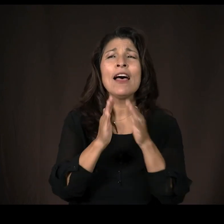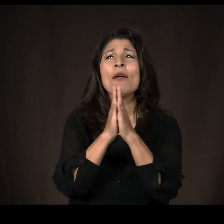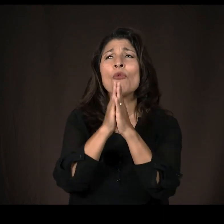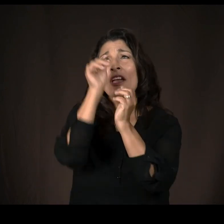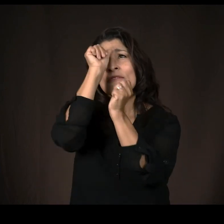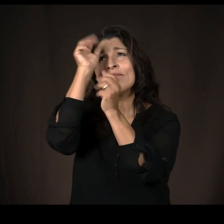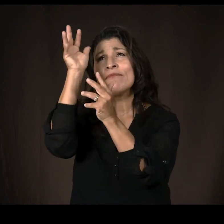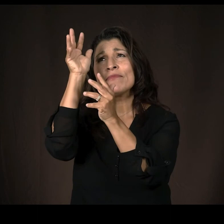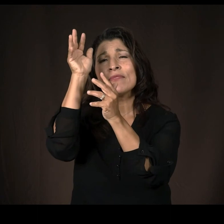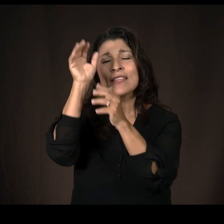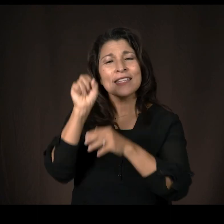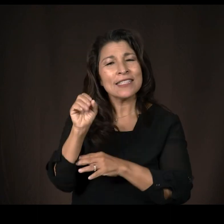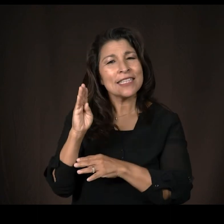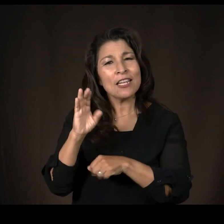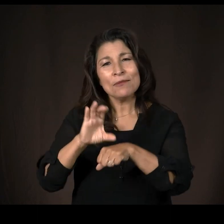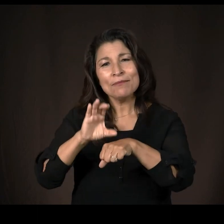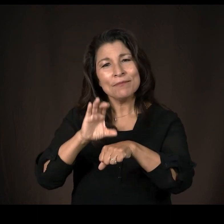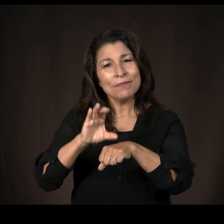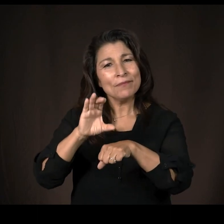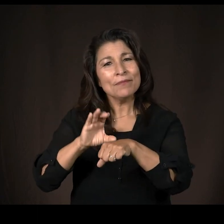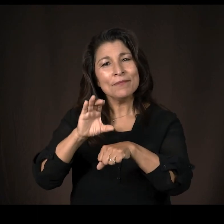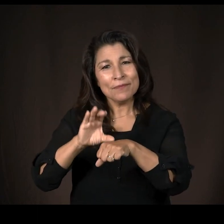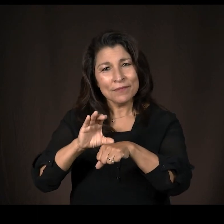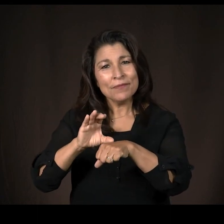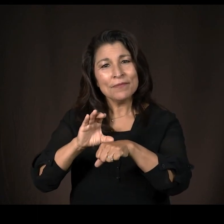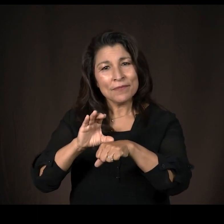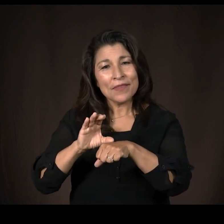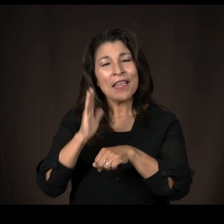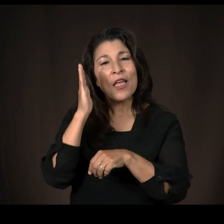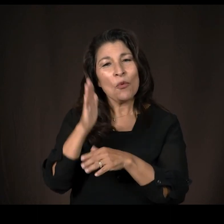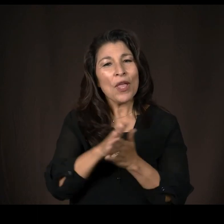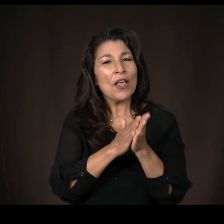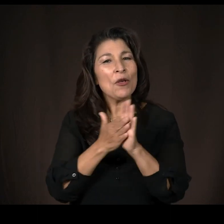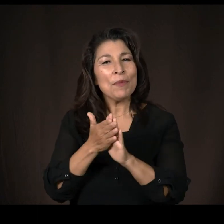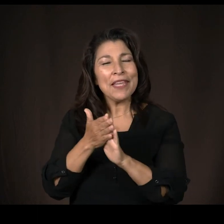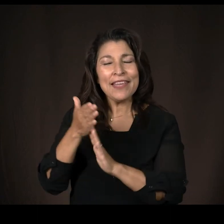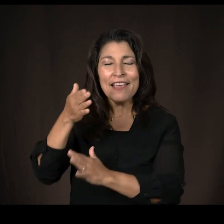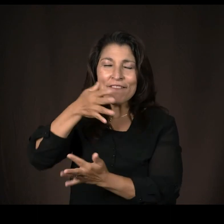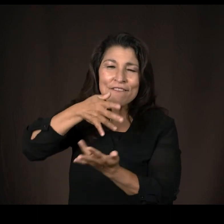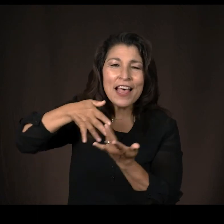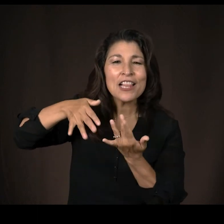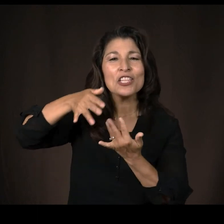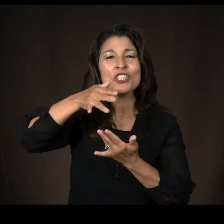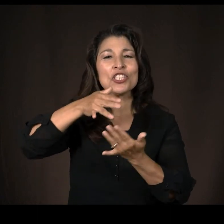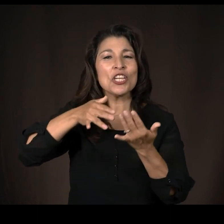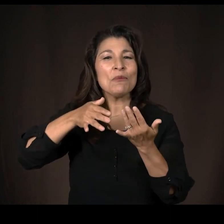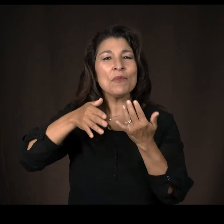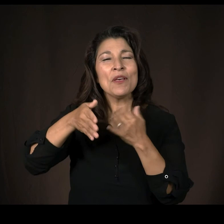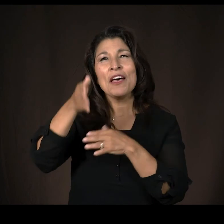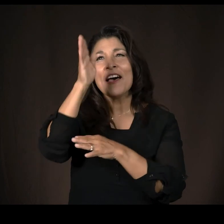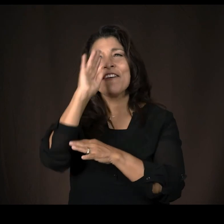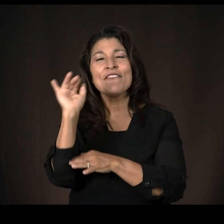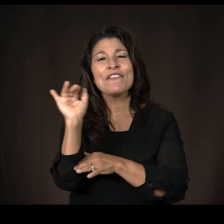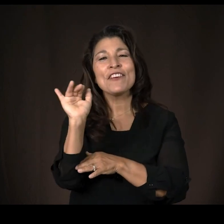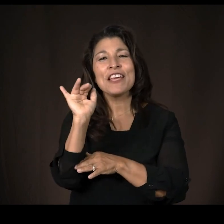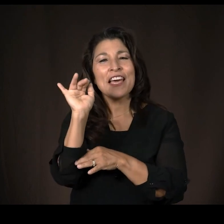pray, Father, that Saddleback Church will be a fellowship of godly